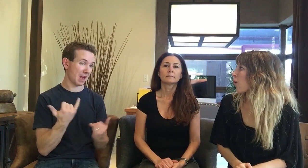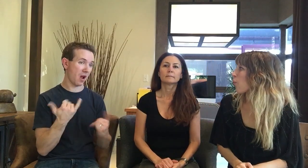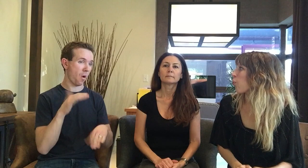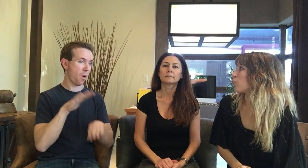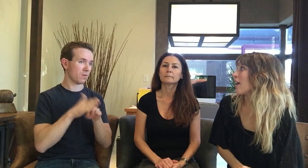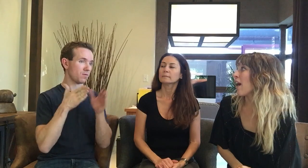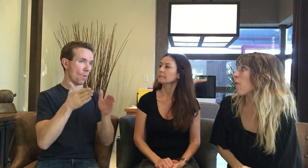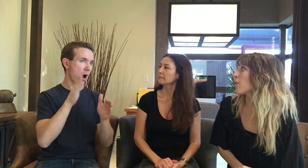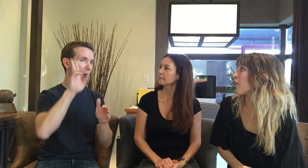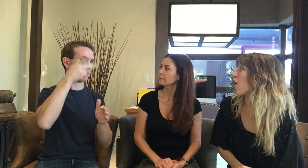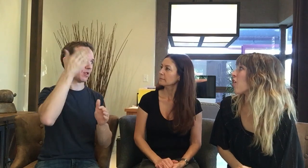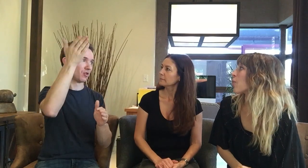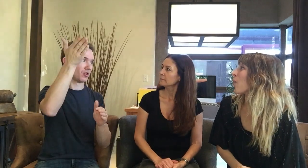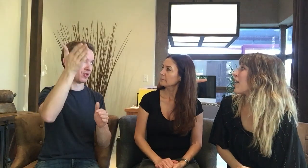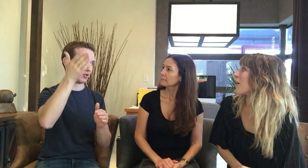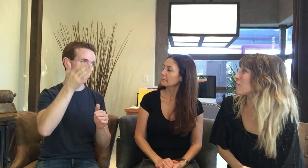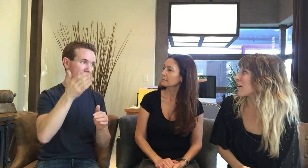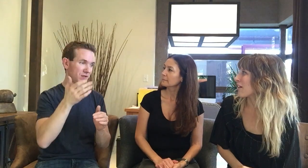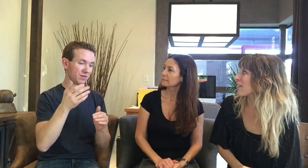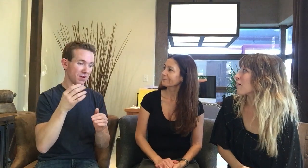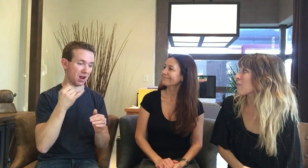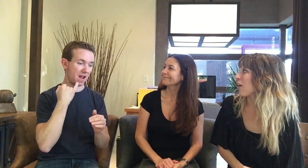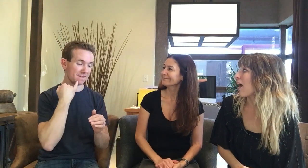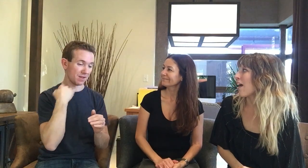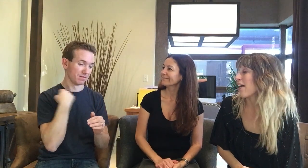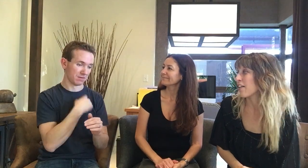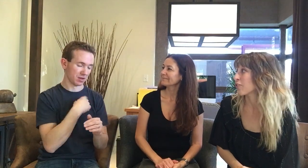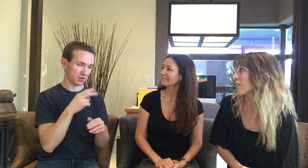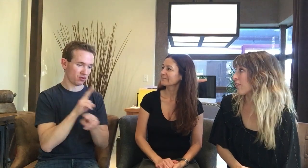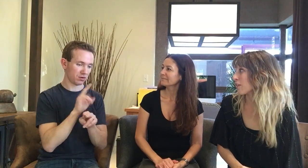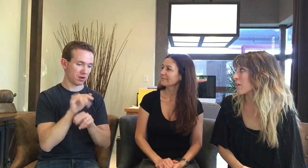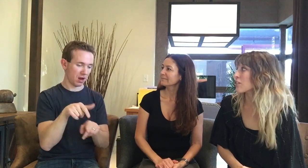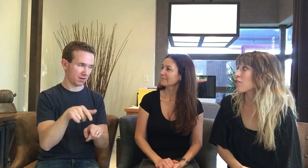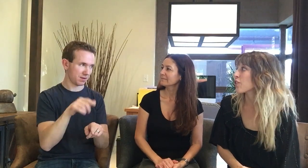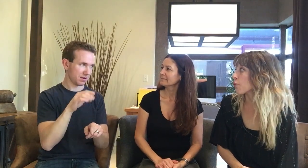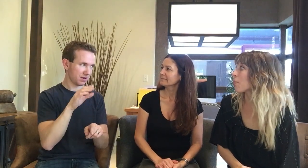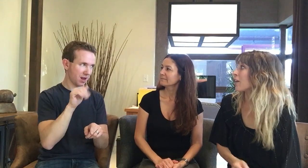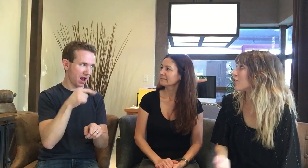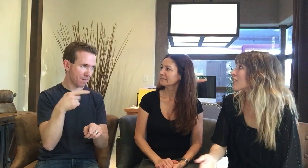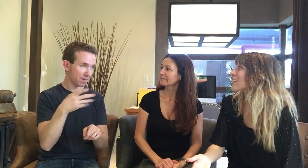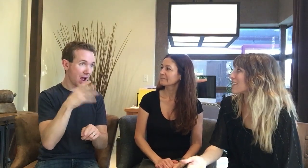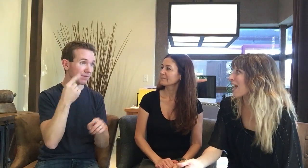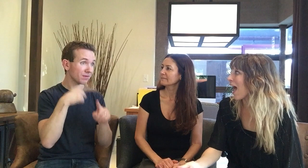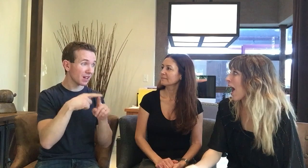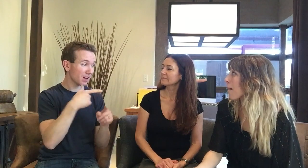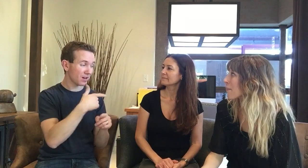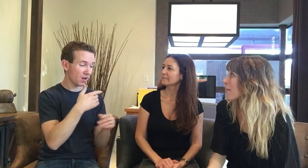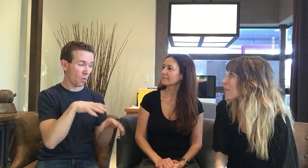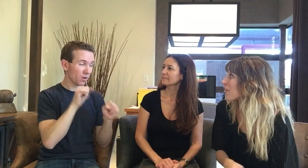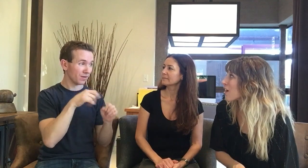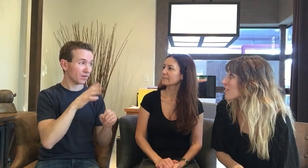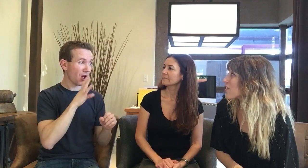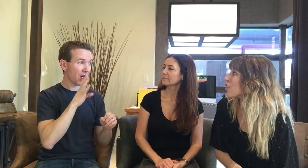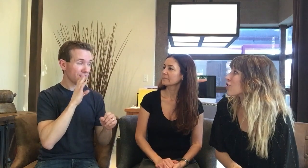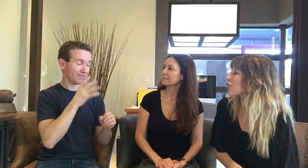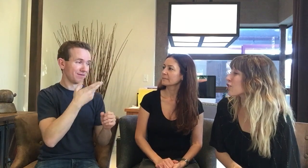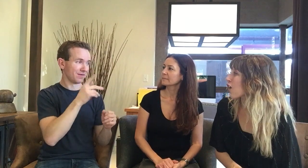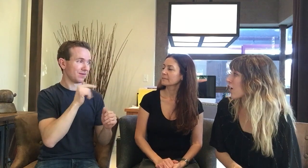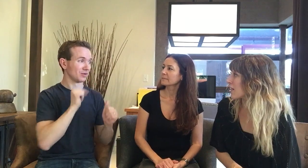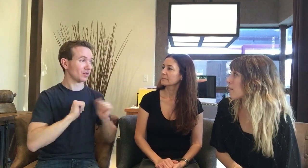Well, now we are on the way up there, and gratefully because of you, by using this app, and plus you're talking